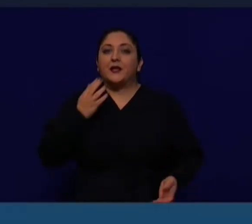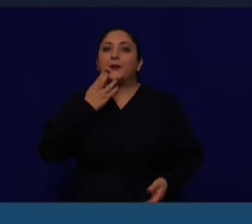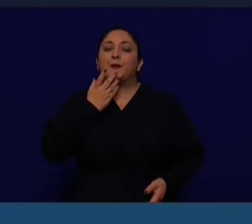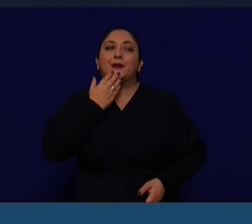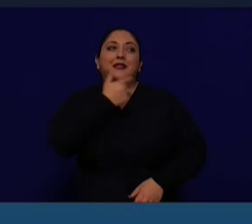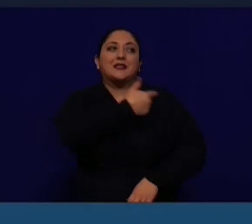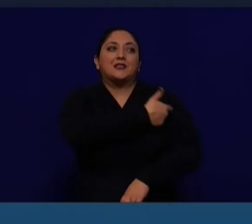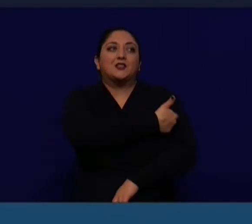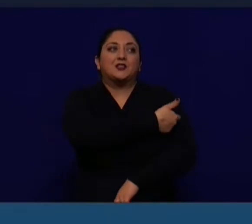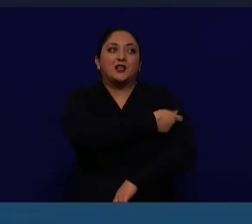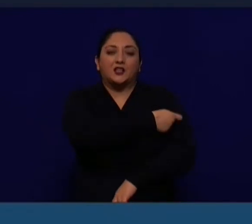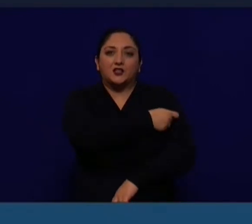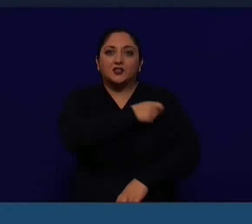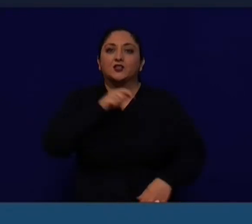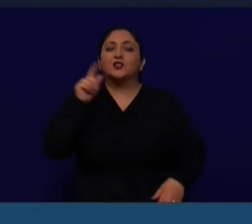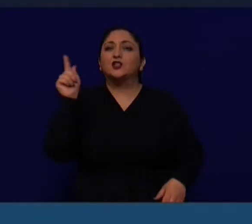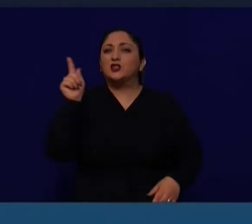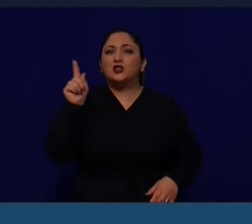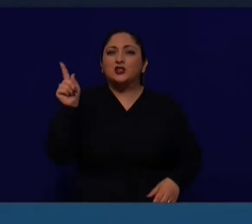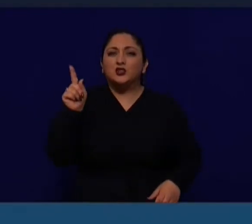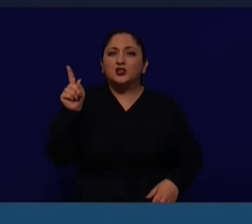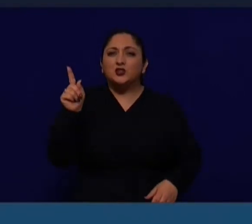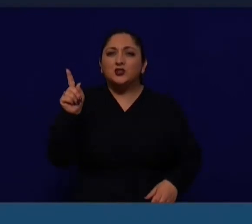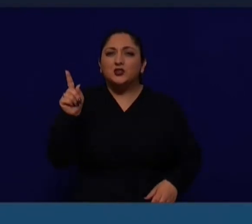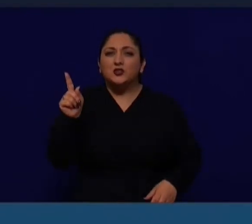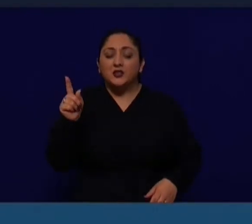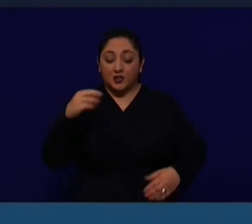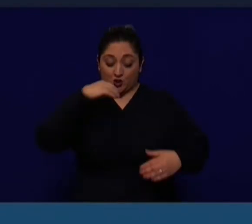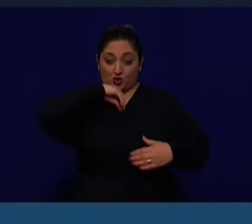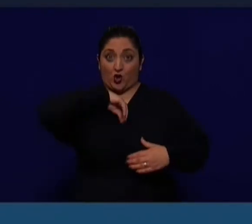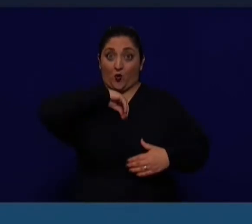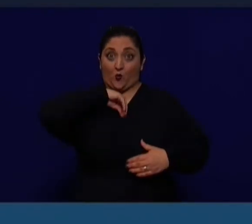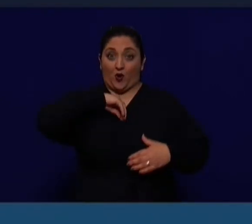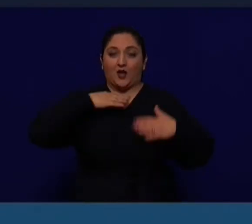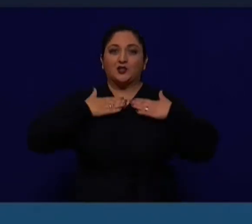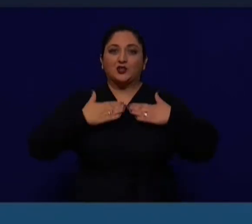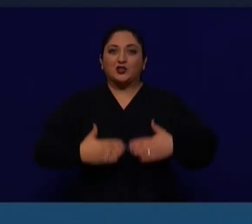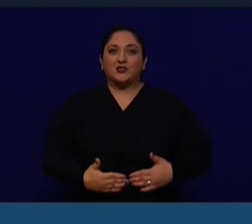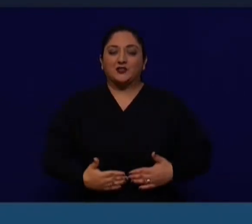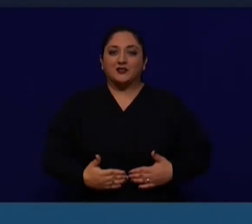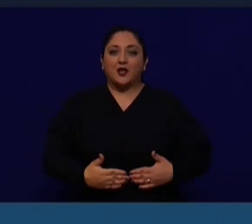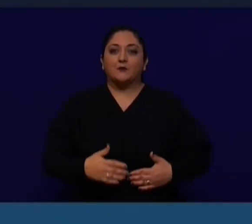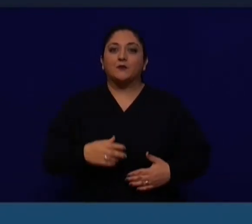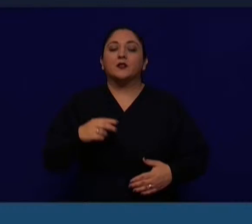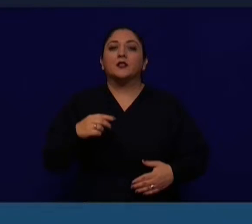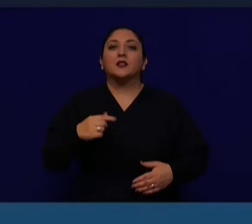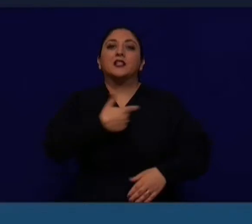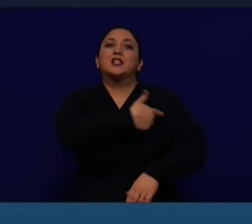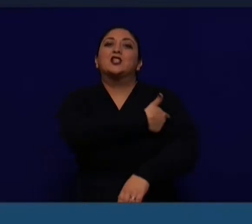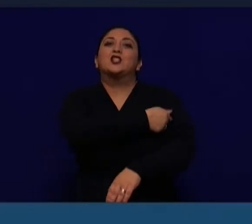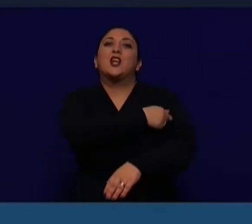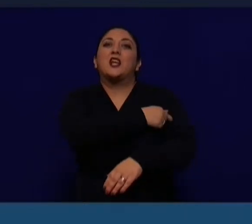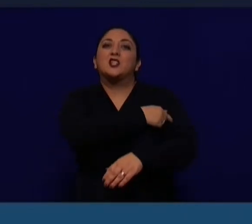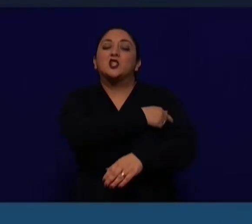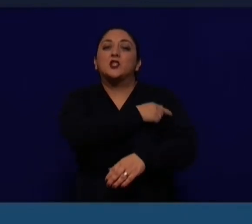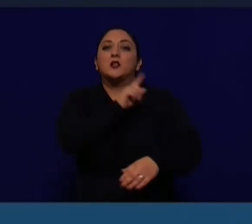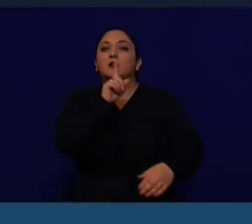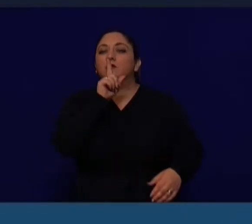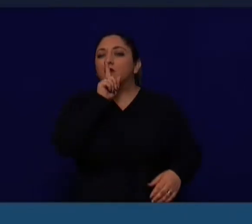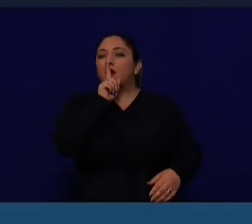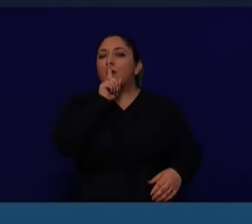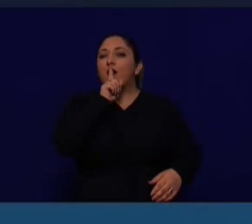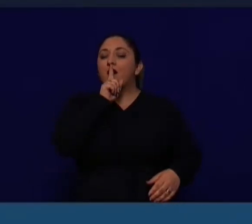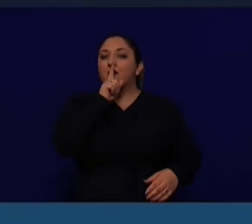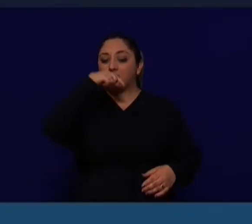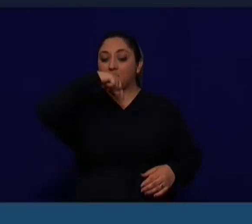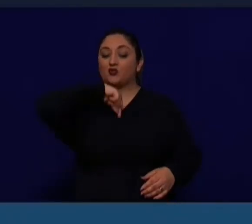tilqima, hemmhekk li jkun qed jiġri hija li inti lill-ġisem tajtu tilqima li l-ġisem ħaseb li ġie dan il-virus u allura